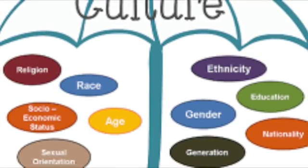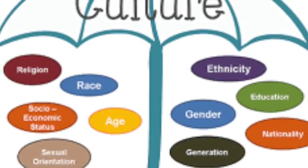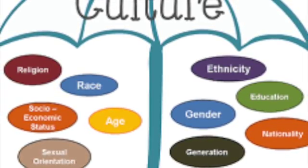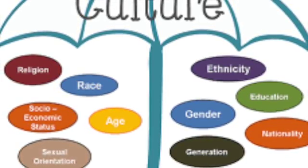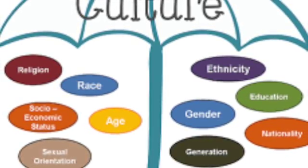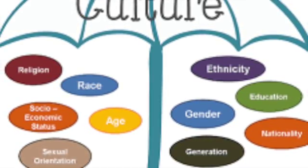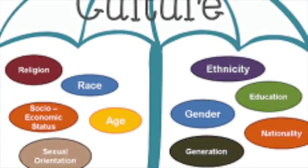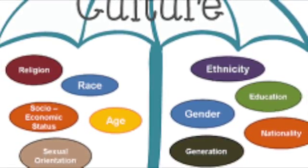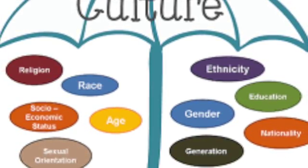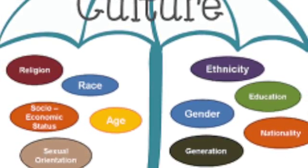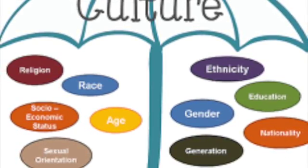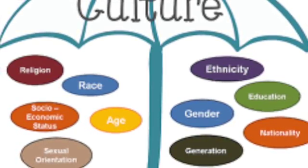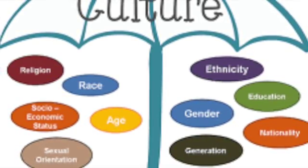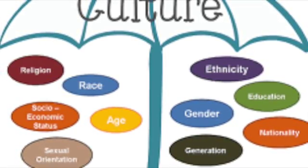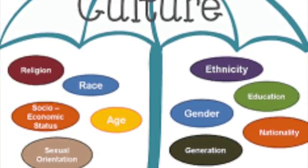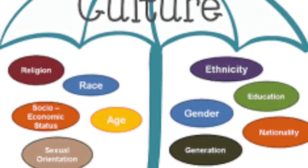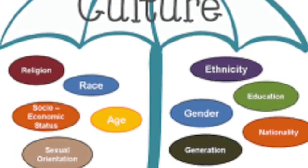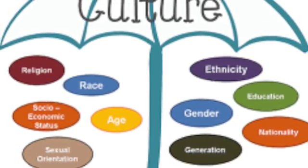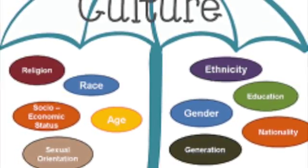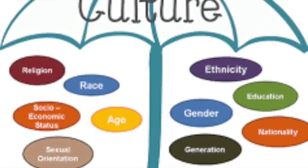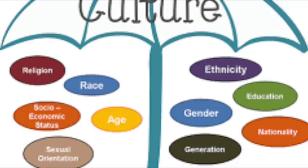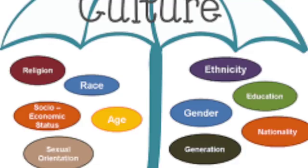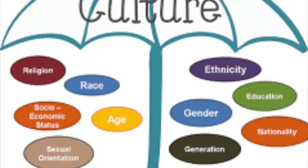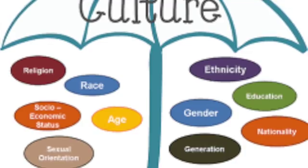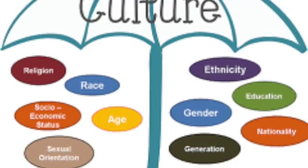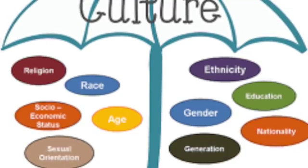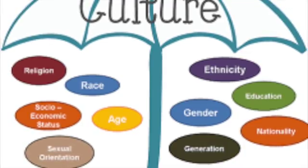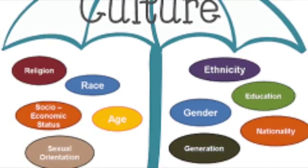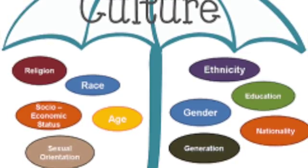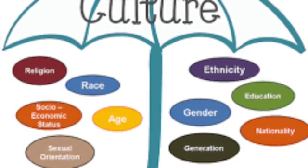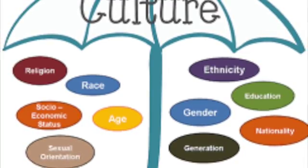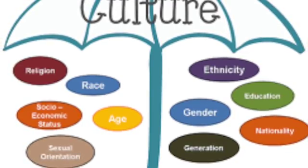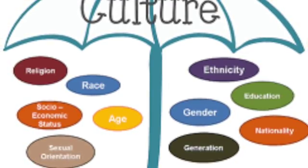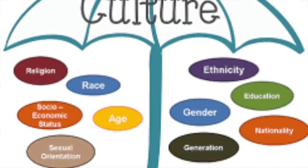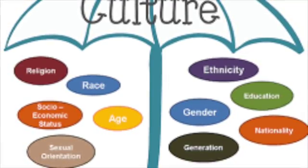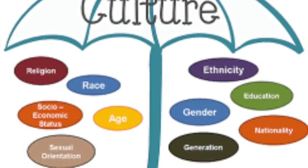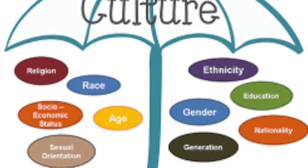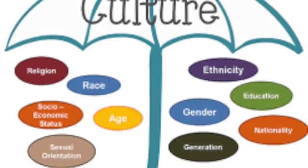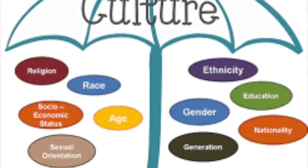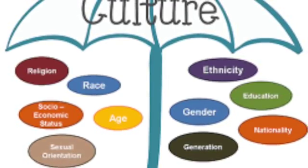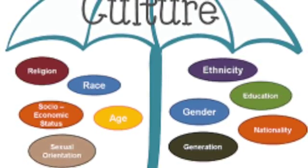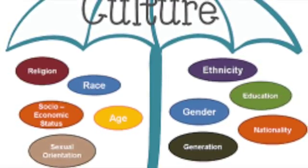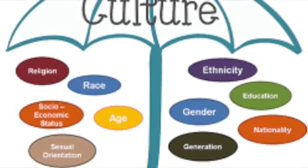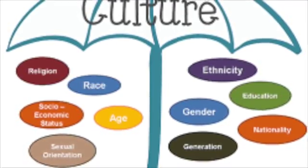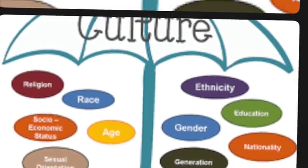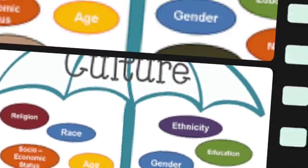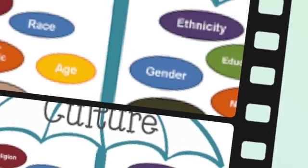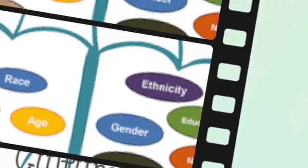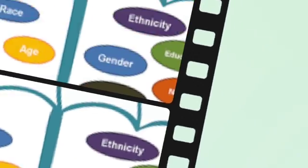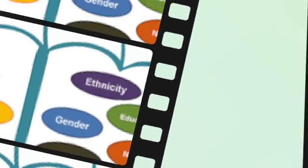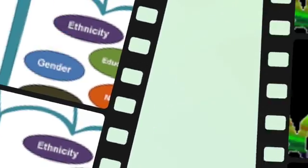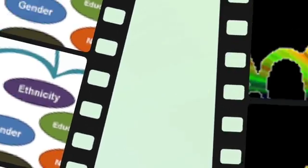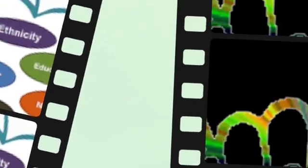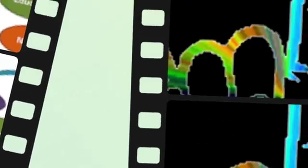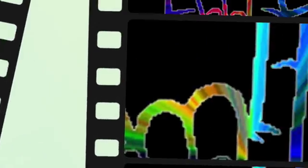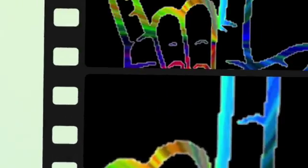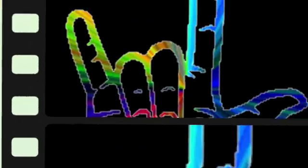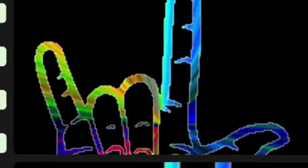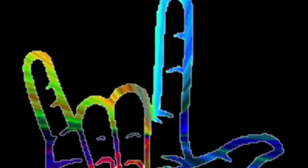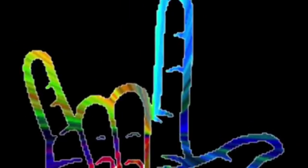now have the desire to continue learning about culture in every single way, for both hearing people deaf people, for people who